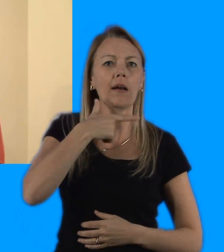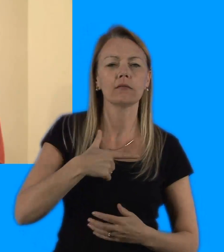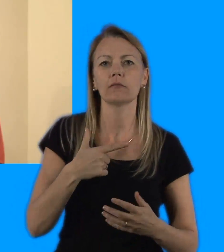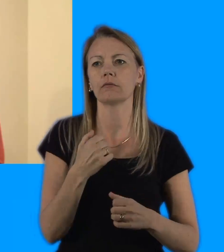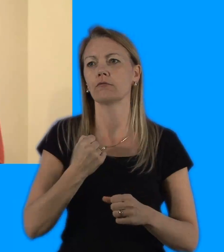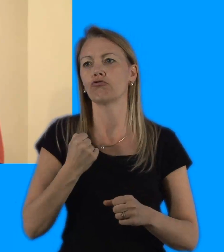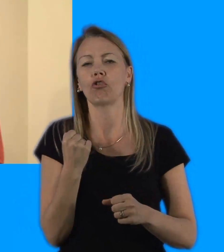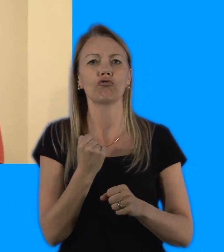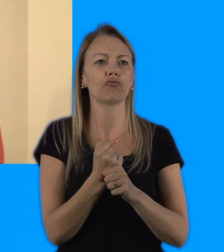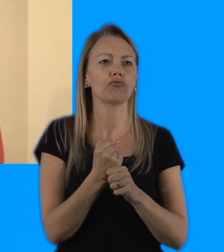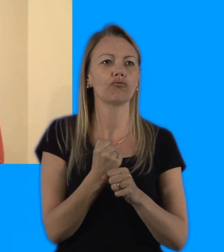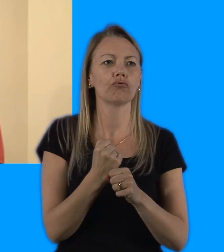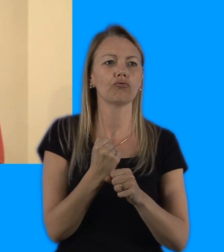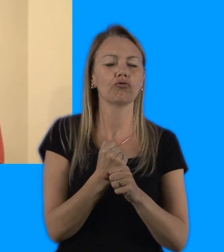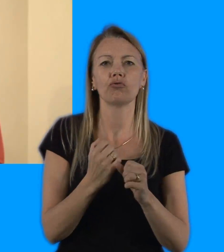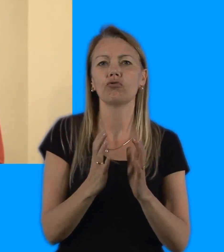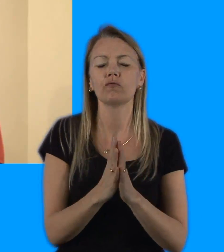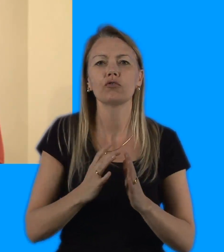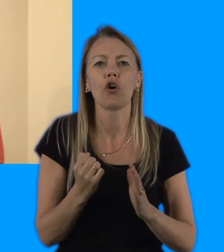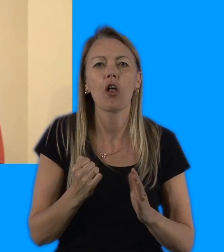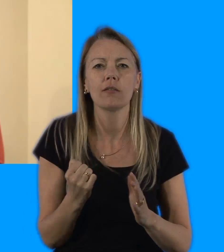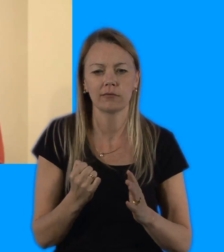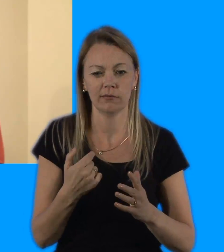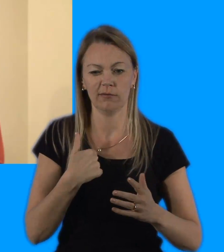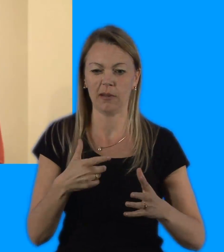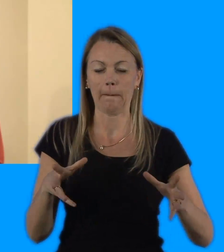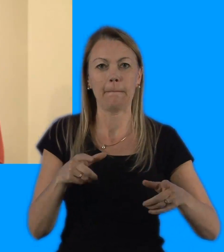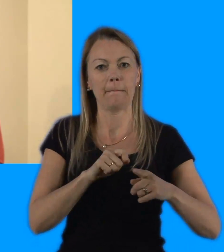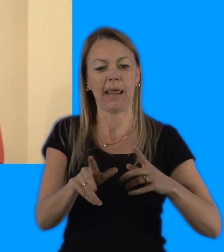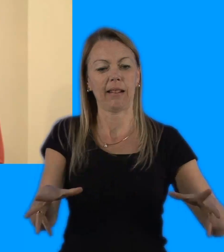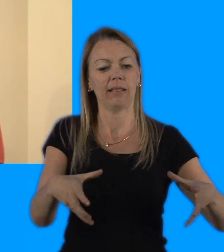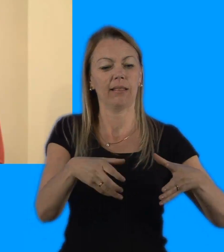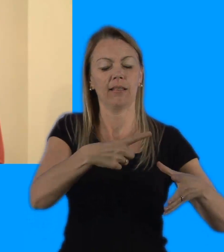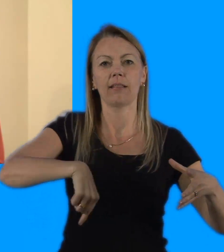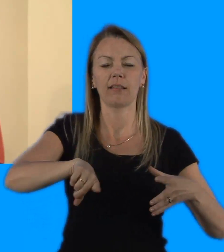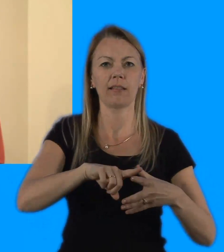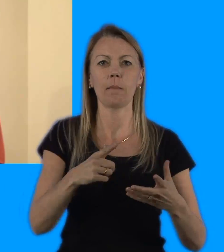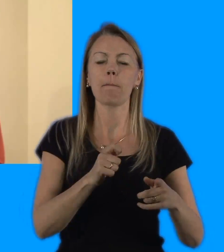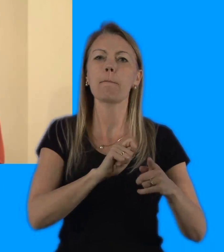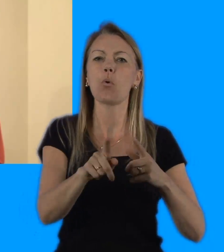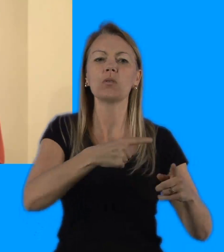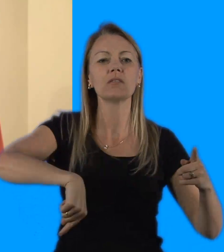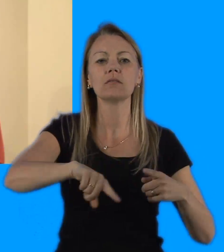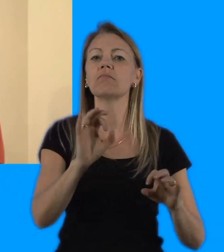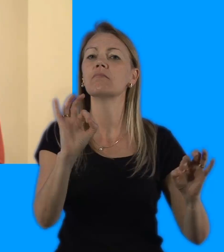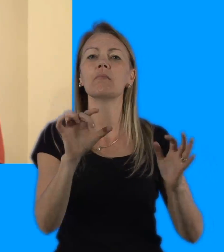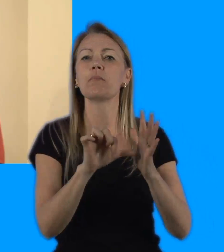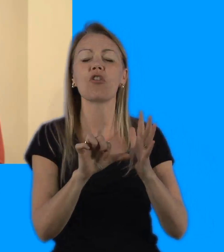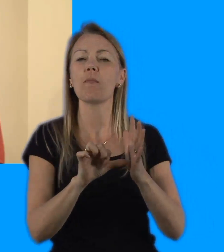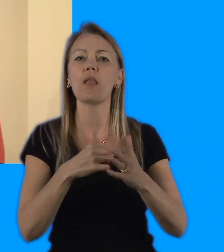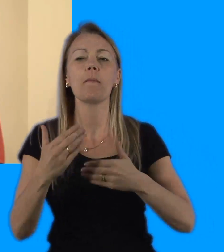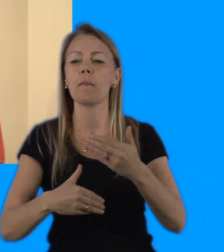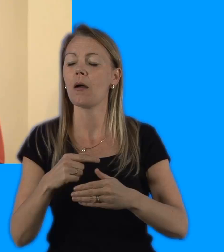white, Church of Scotland, are in the mainstream, and naturally, because we're in the majority, we don't have a